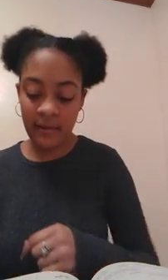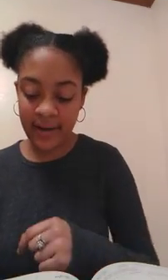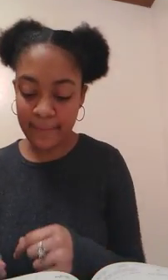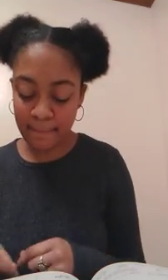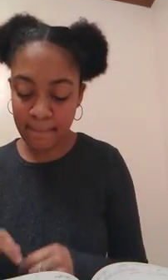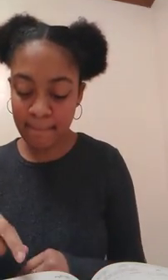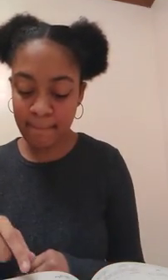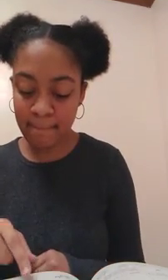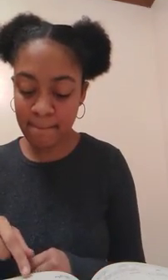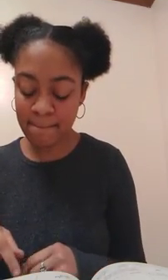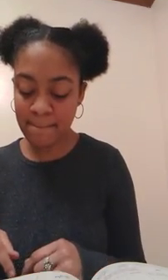Okay.